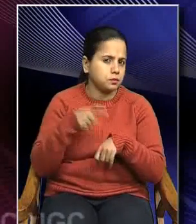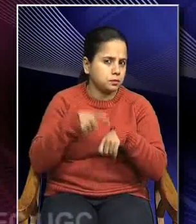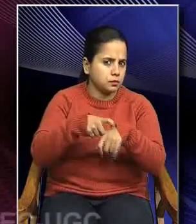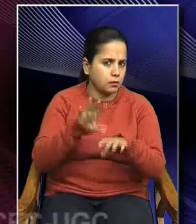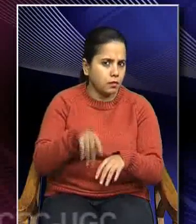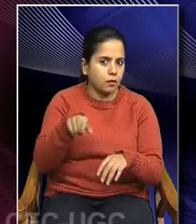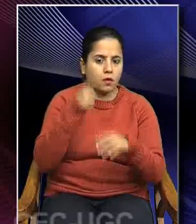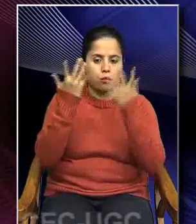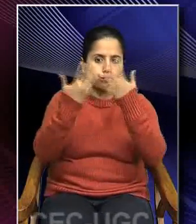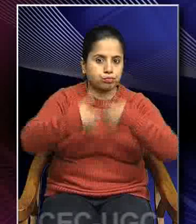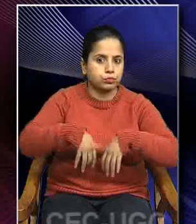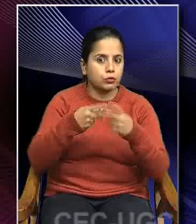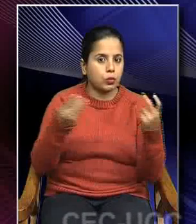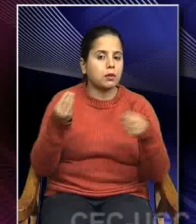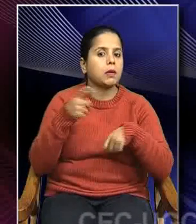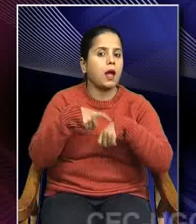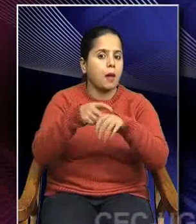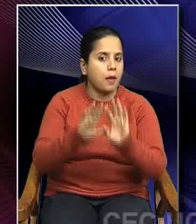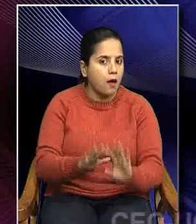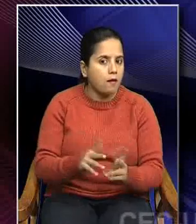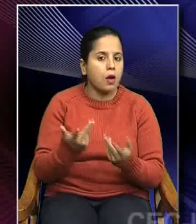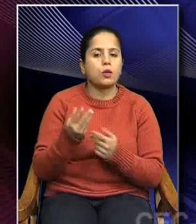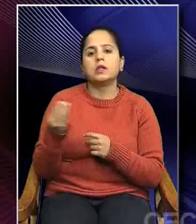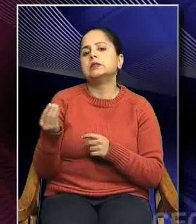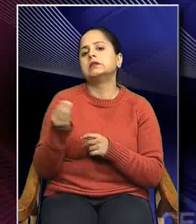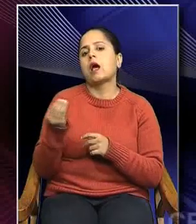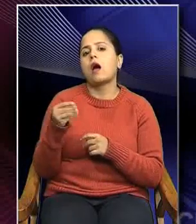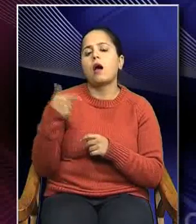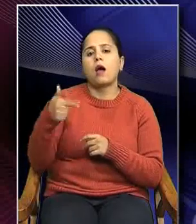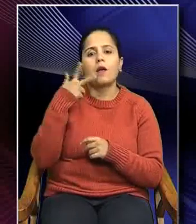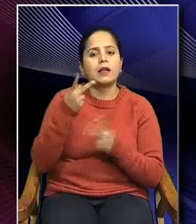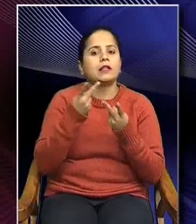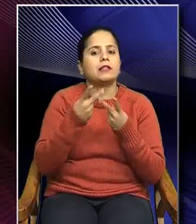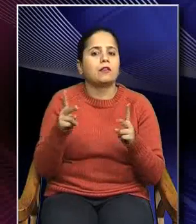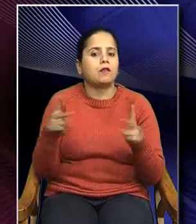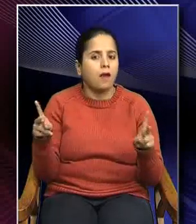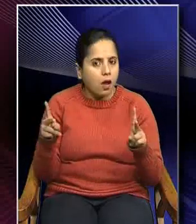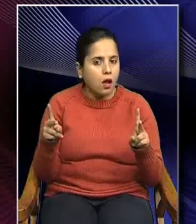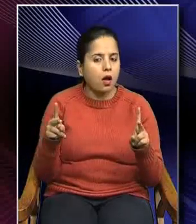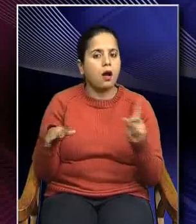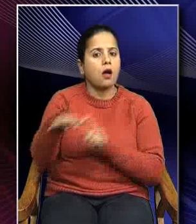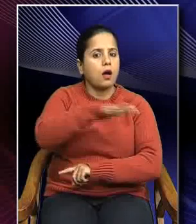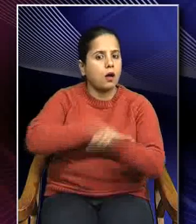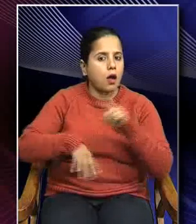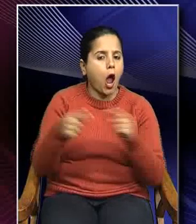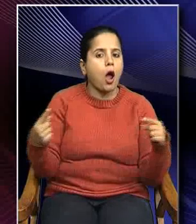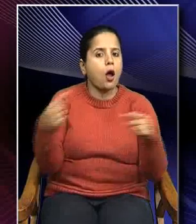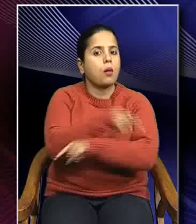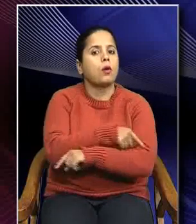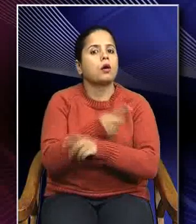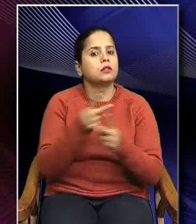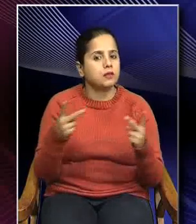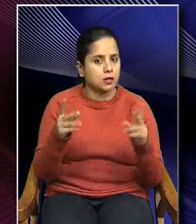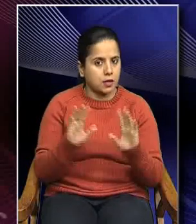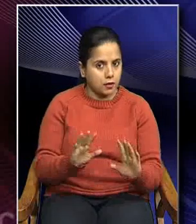fitting into each other. At times they go as different tangents, go in opposite directions,